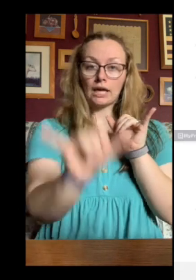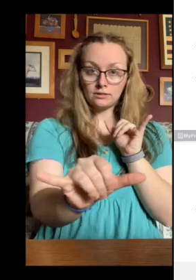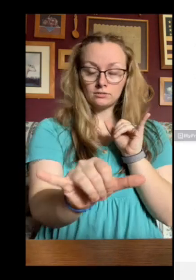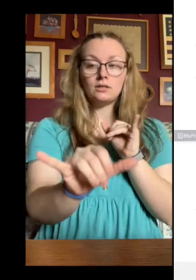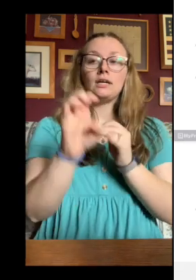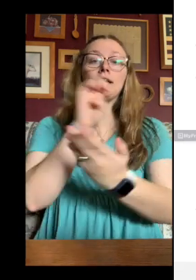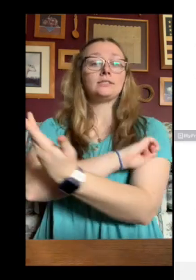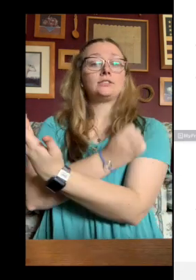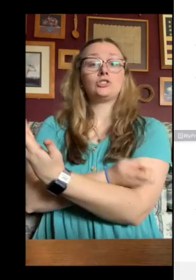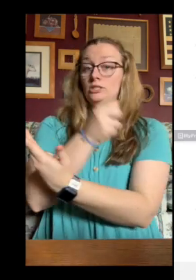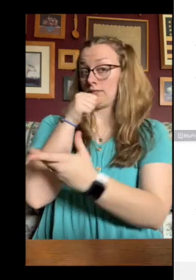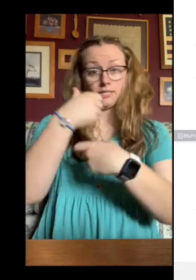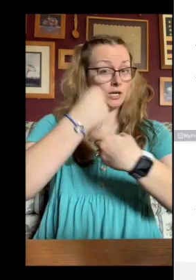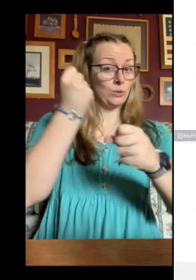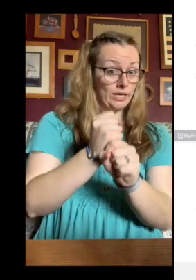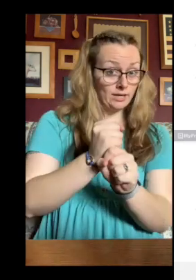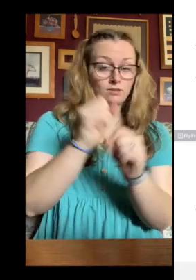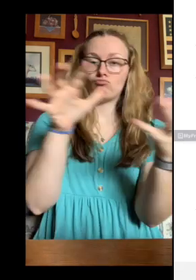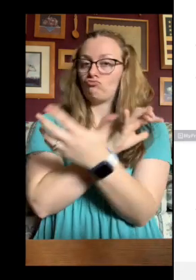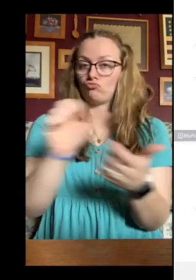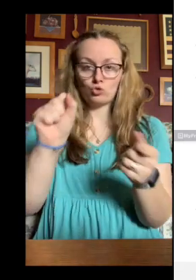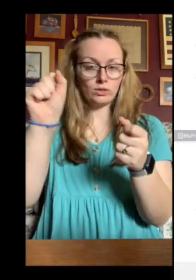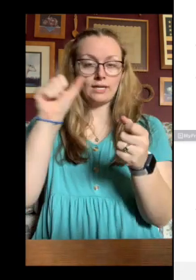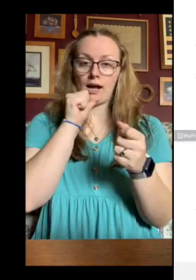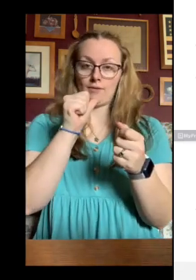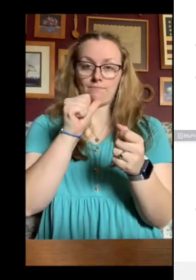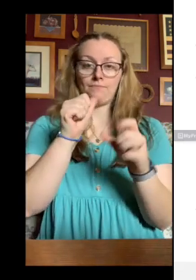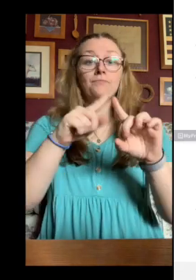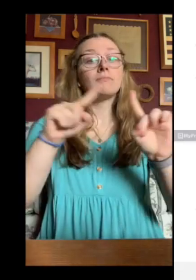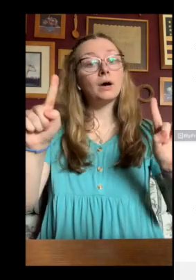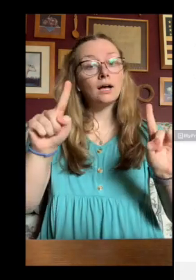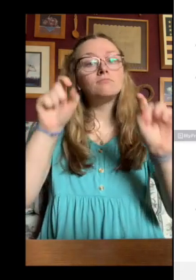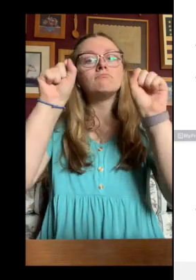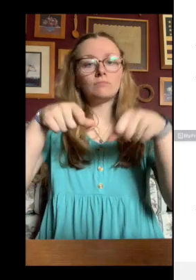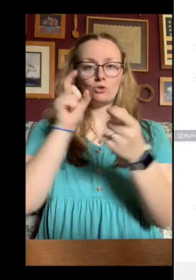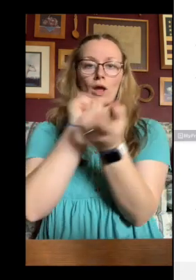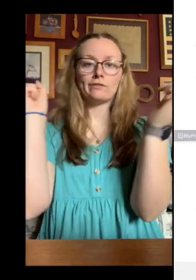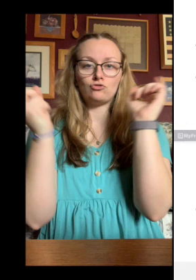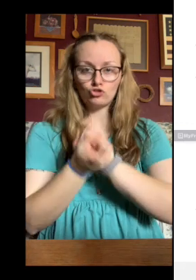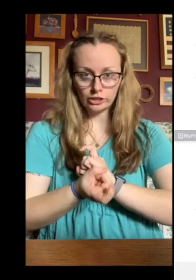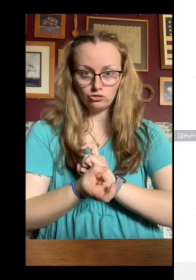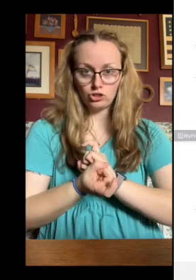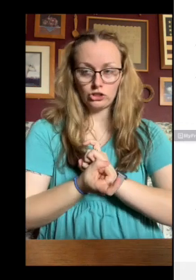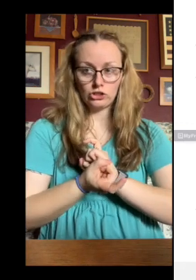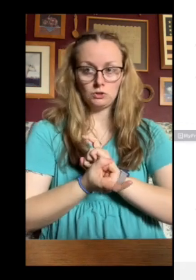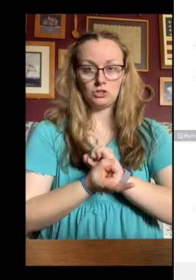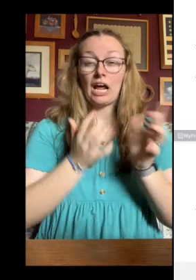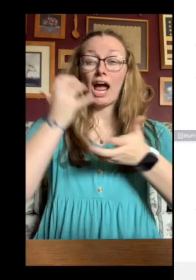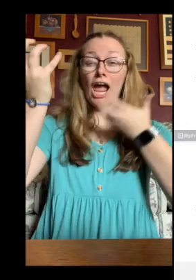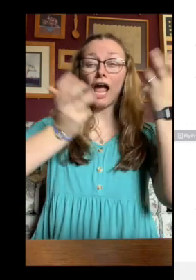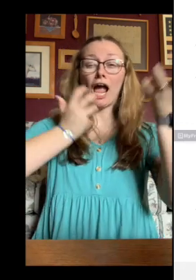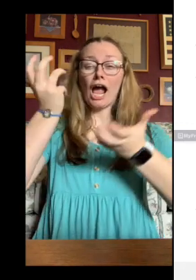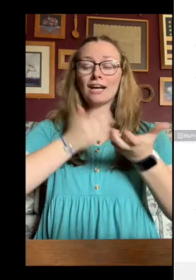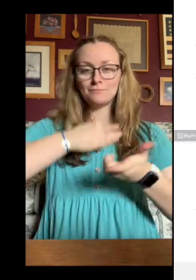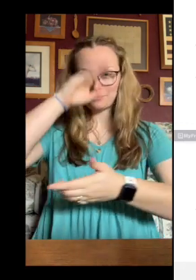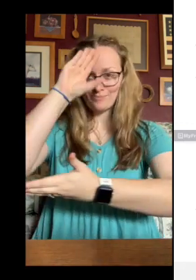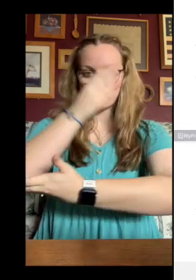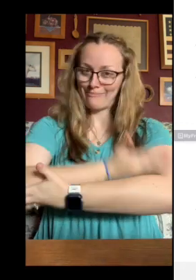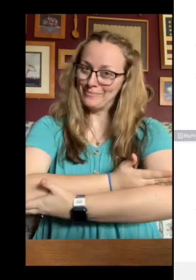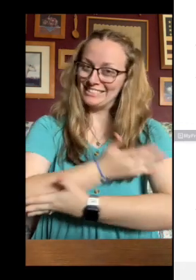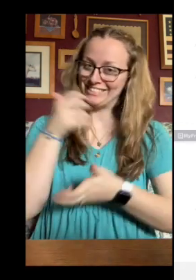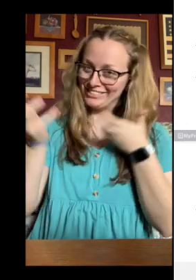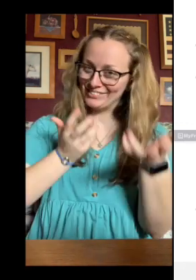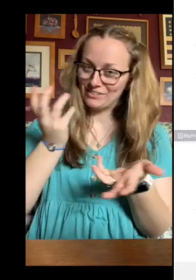destroyed, but you can change it. That's what, sorry about that, that's my son. It's when